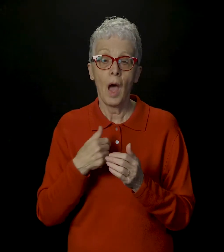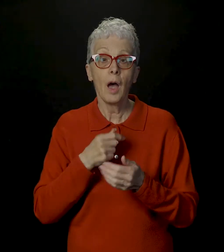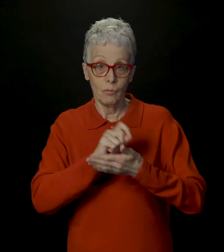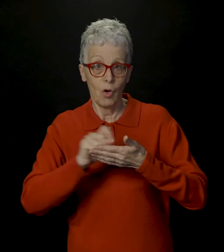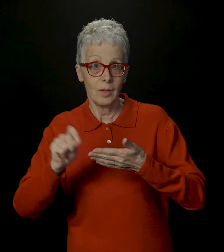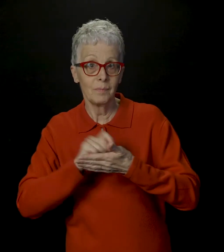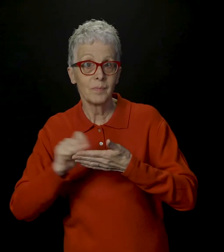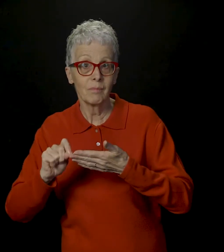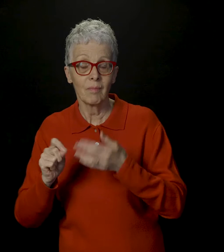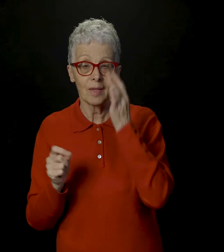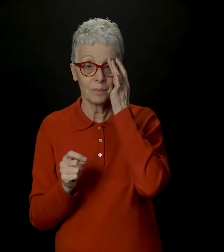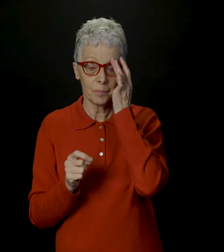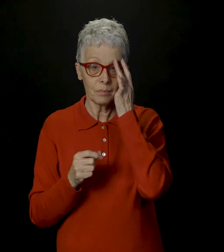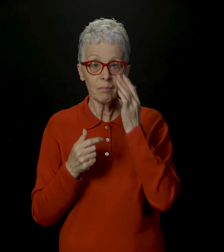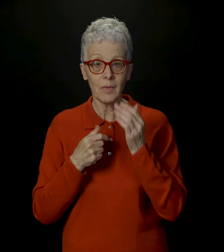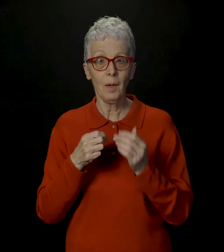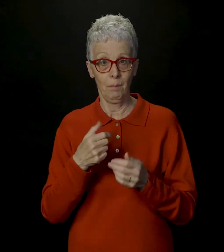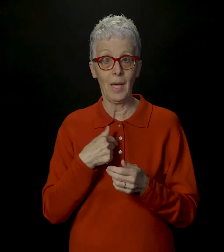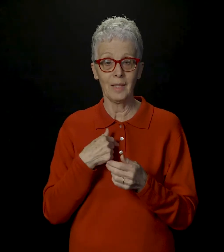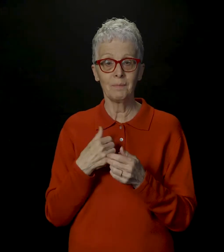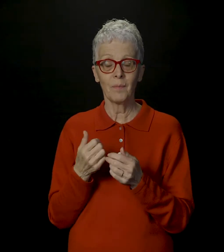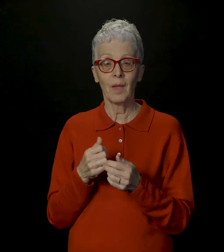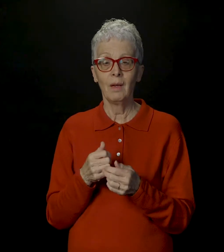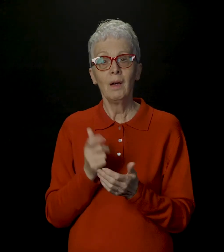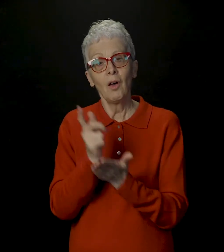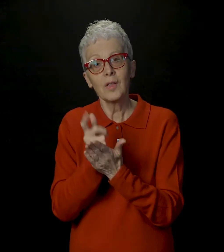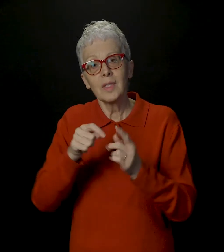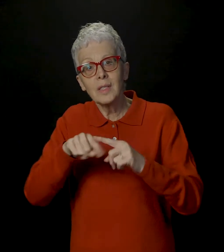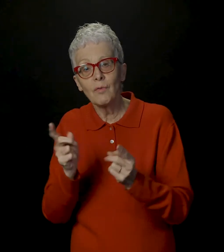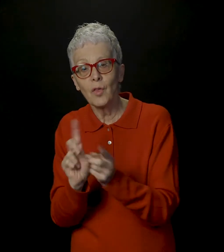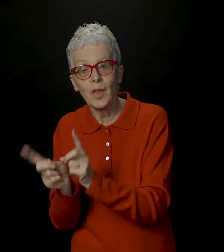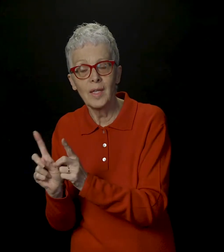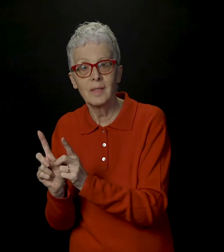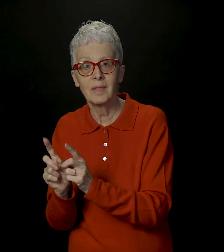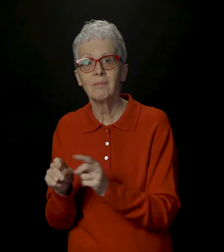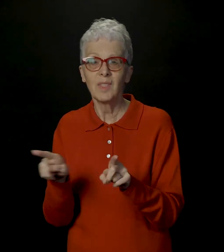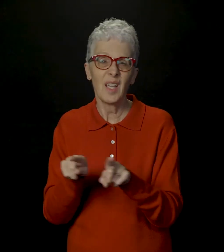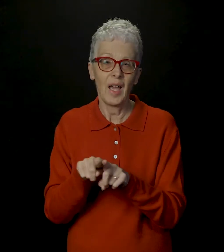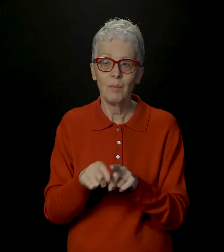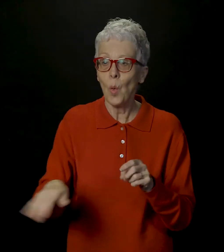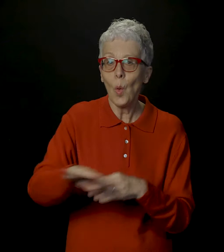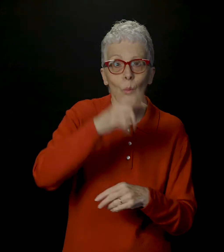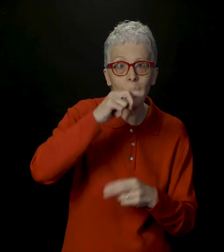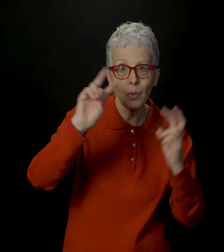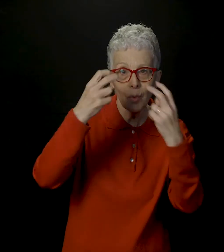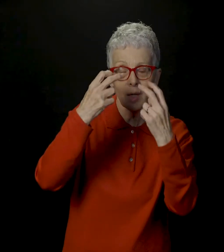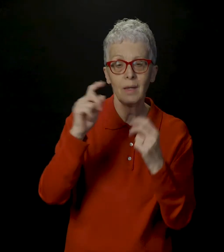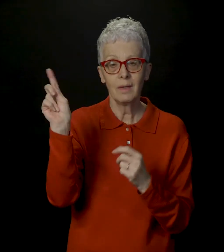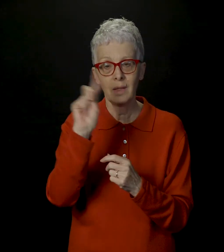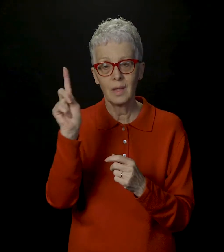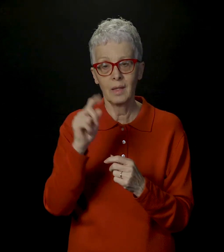I'm a writer So yeah That's probably me There's lots of other little things Like there would be About everybody listening today So that's me